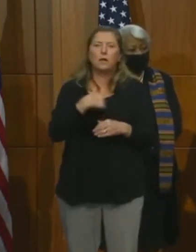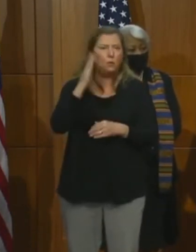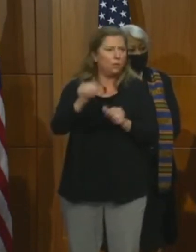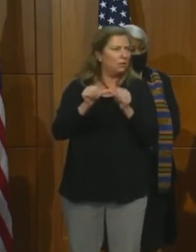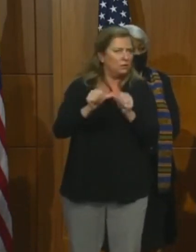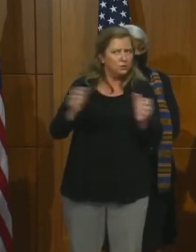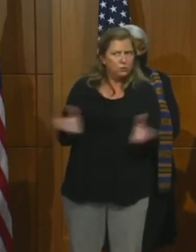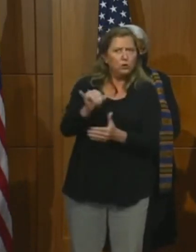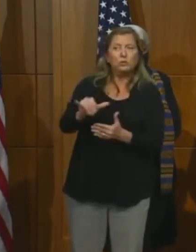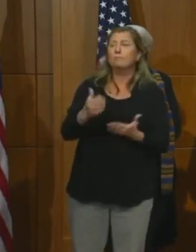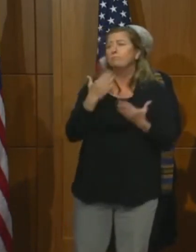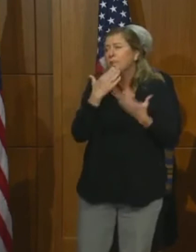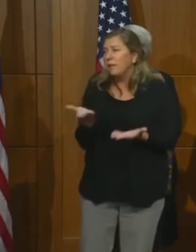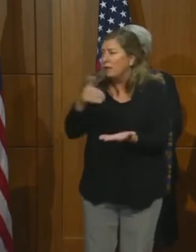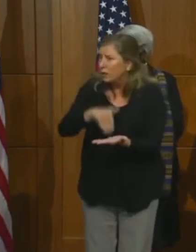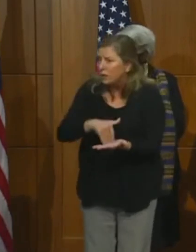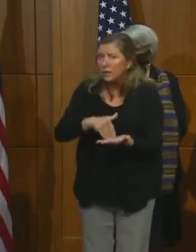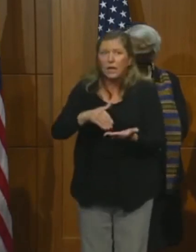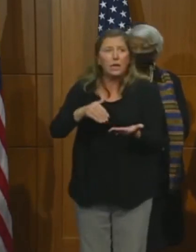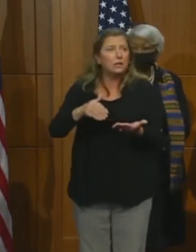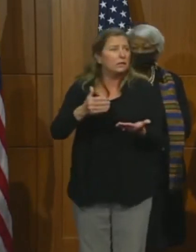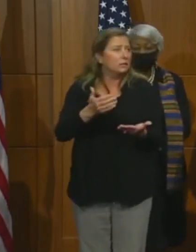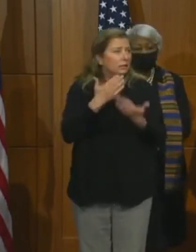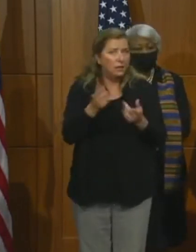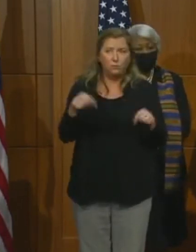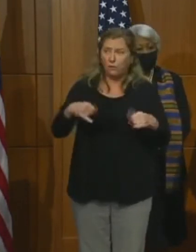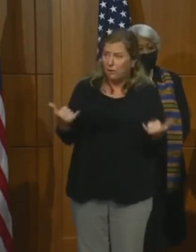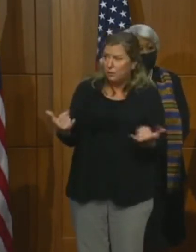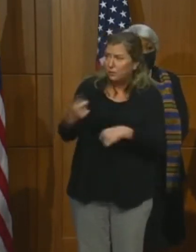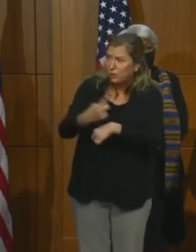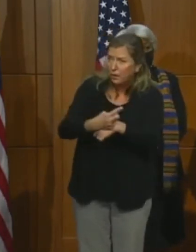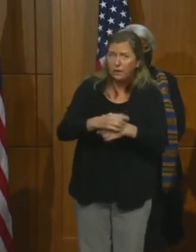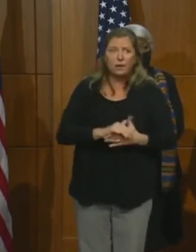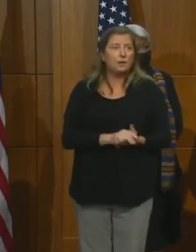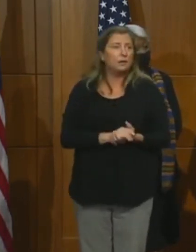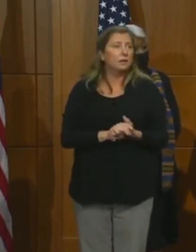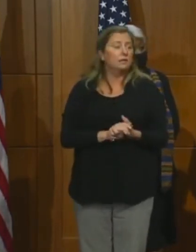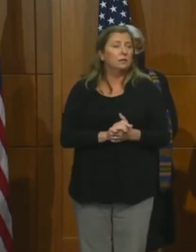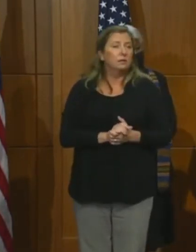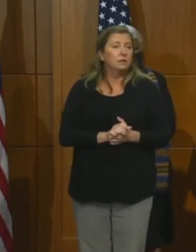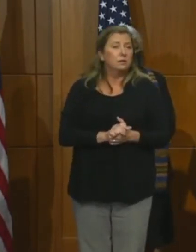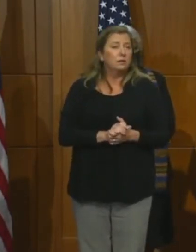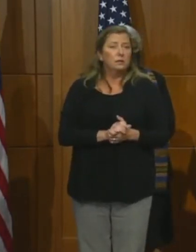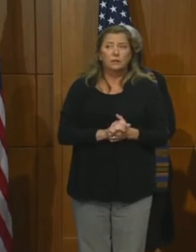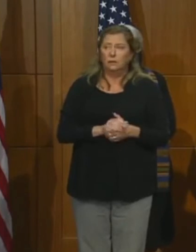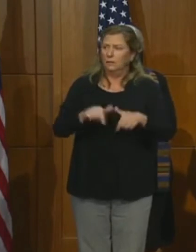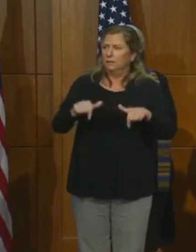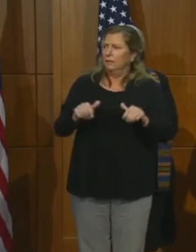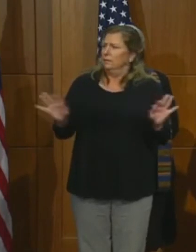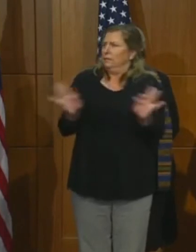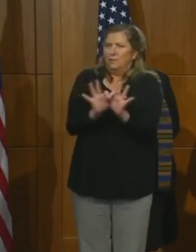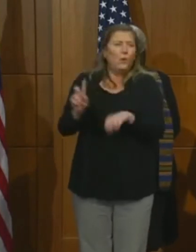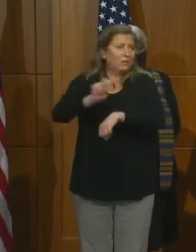to encourage that. Thank you all again for being with us today. This is a meaningful day,